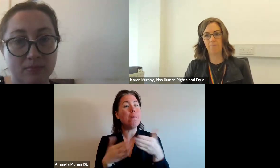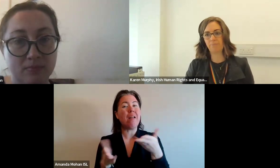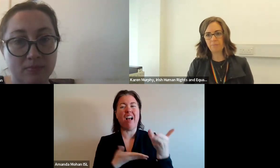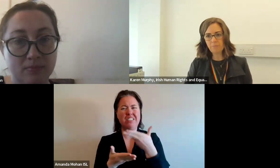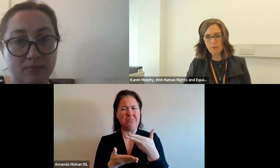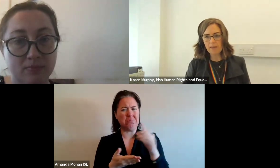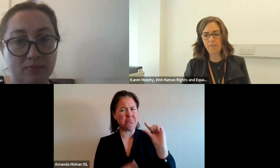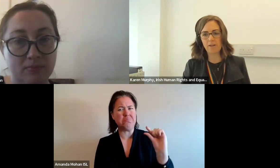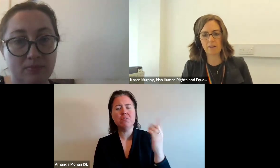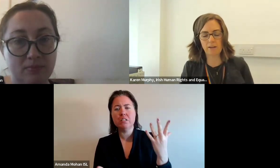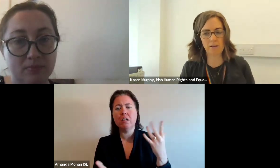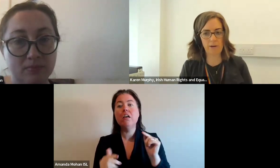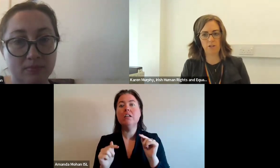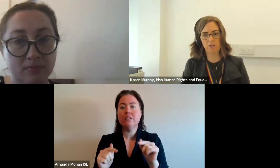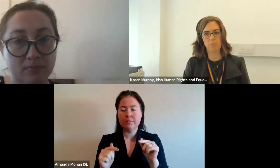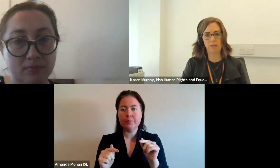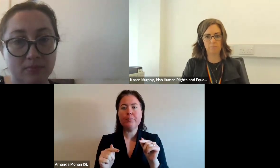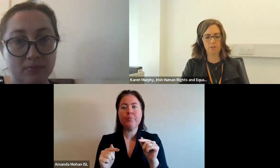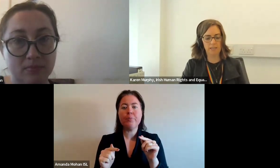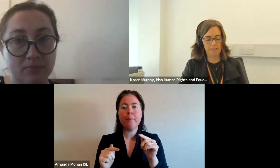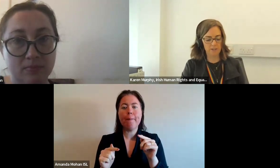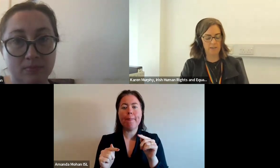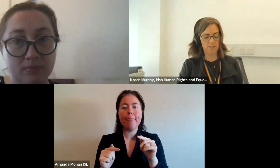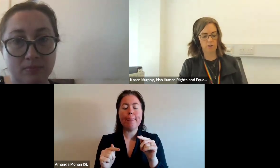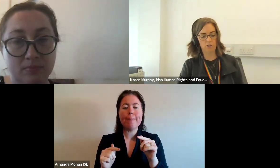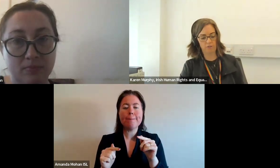consultations, yeah, the questioner